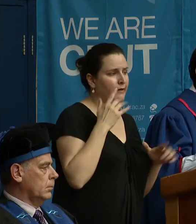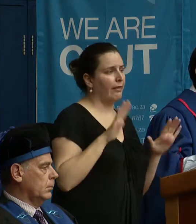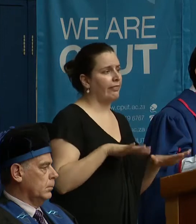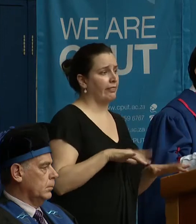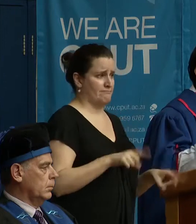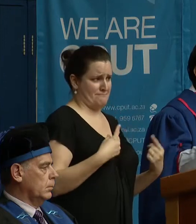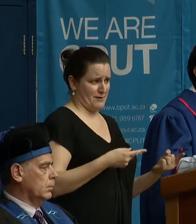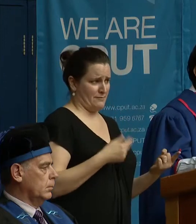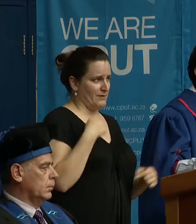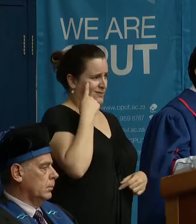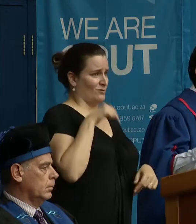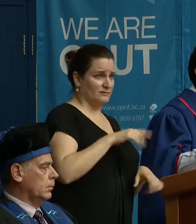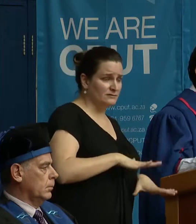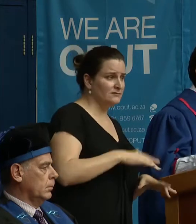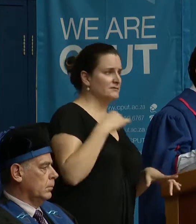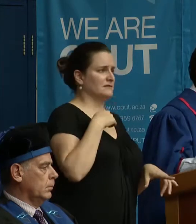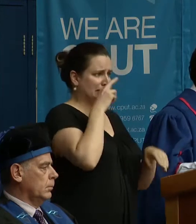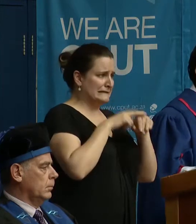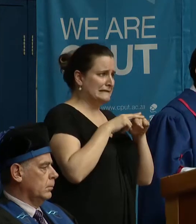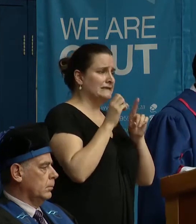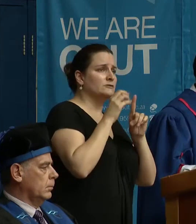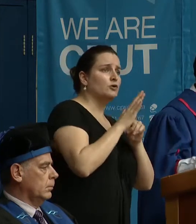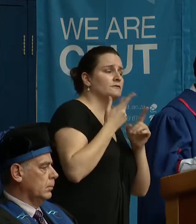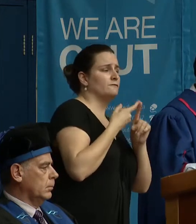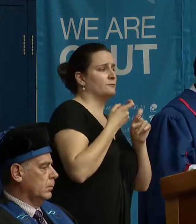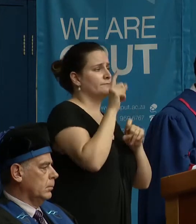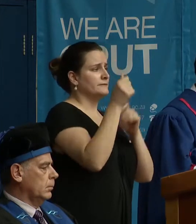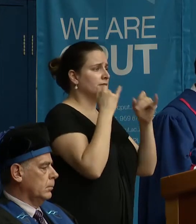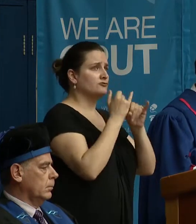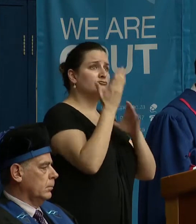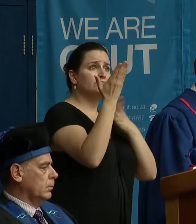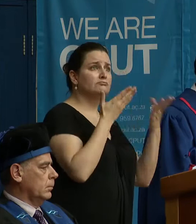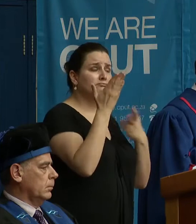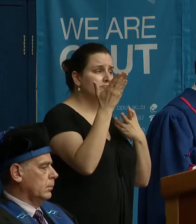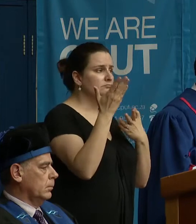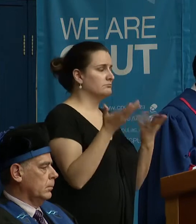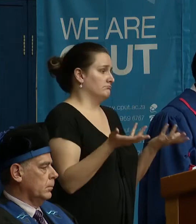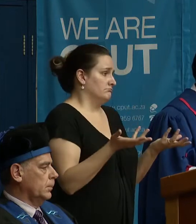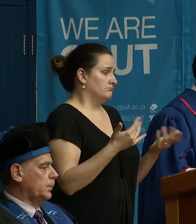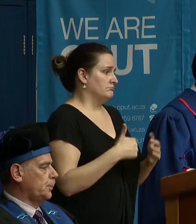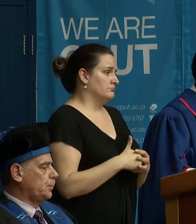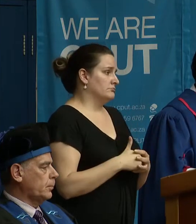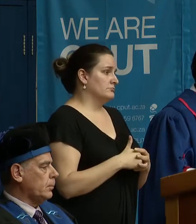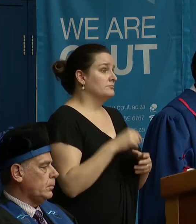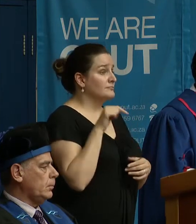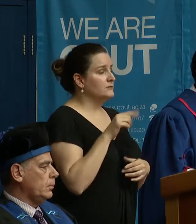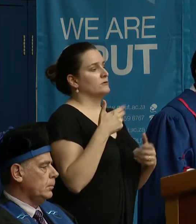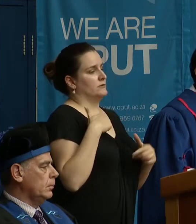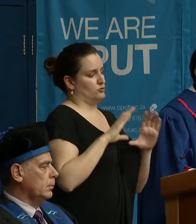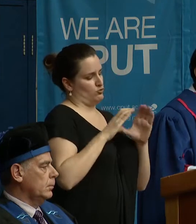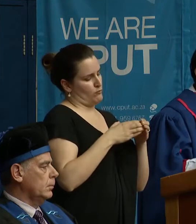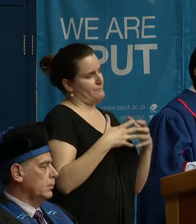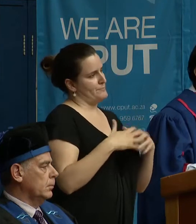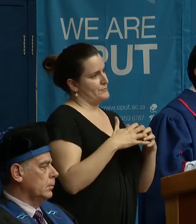if I was here, maybe I'm not getting exposure to the same kind of projects that we have at the global level. That is when a group of us came up with